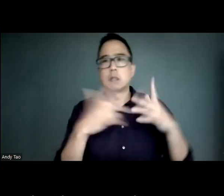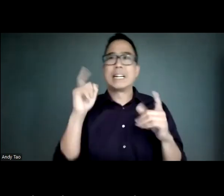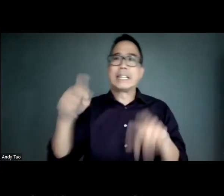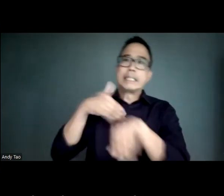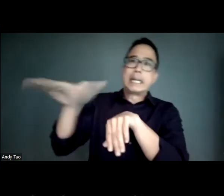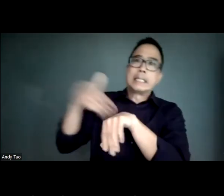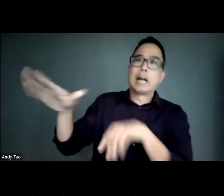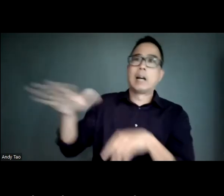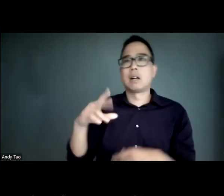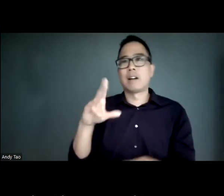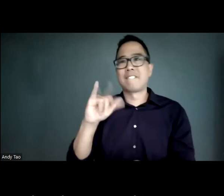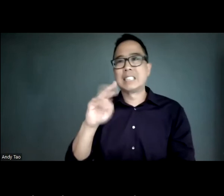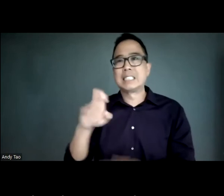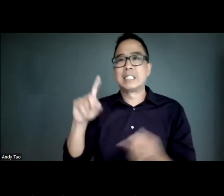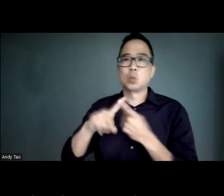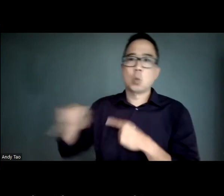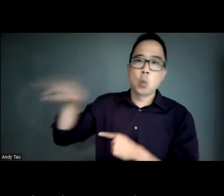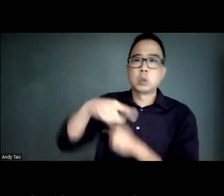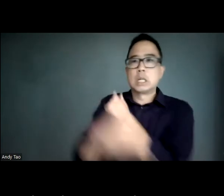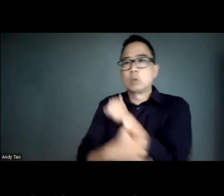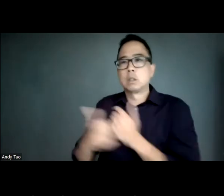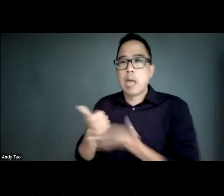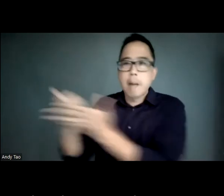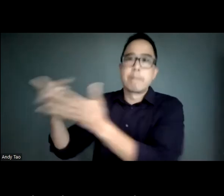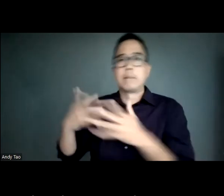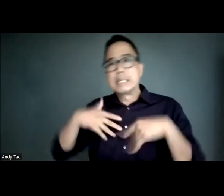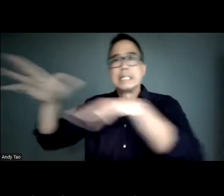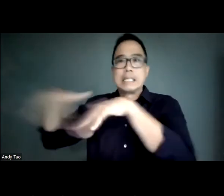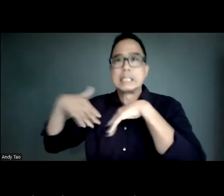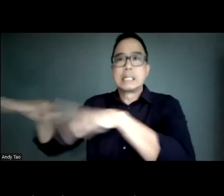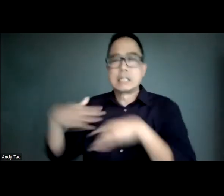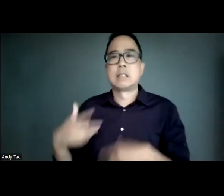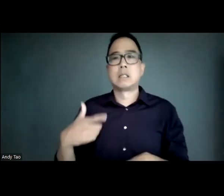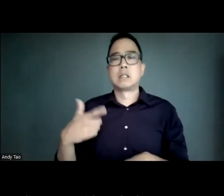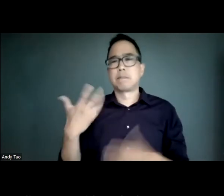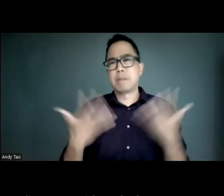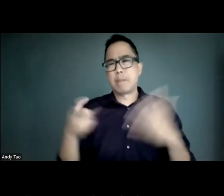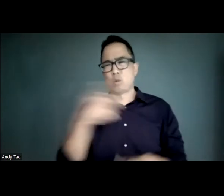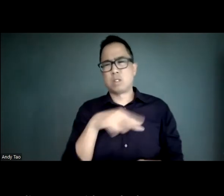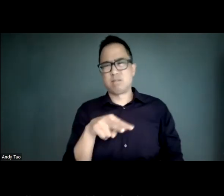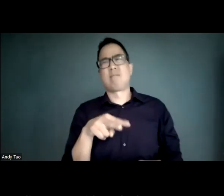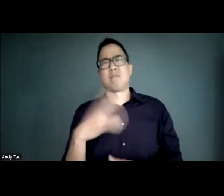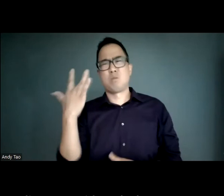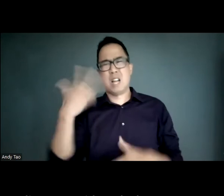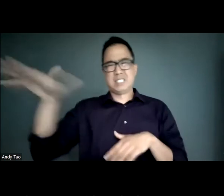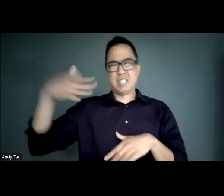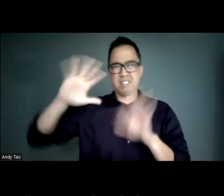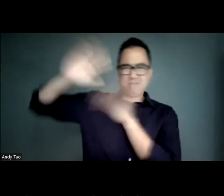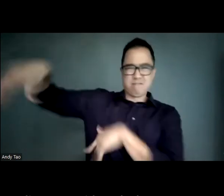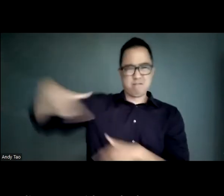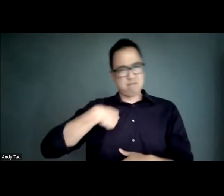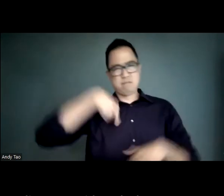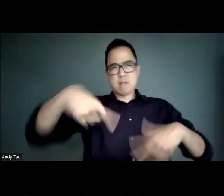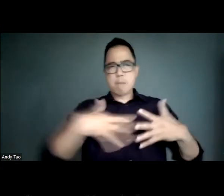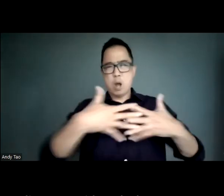received vaccines. You may have seen this in the news. We need to get vaccines to these particular countries, so keep shipping them off. And you